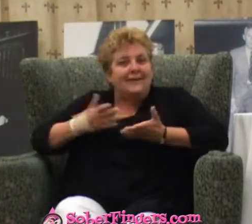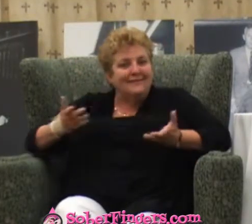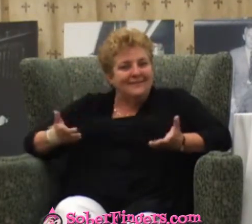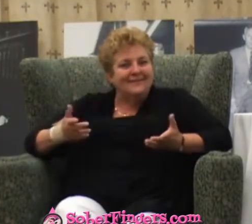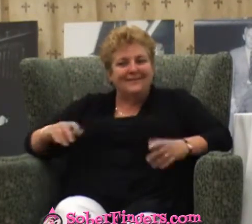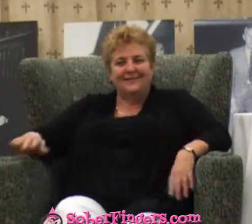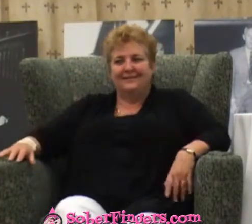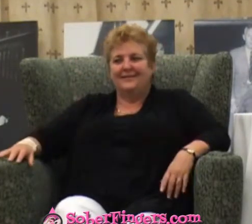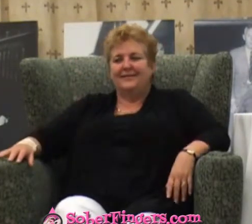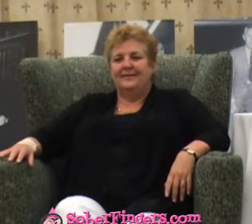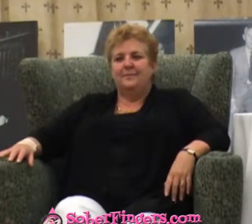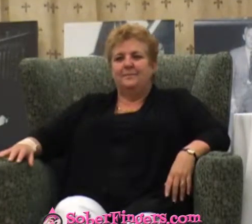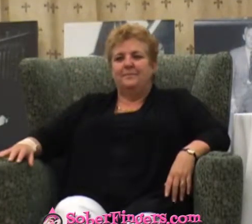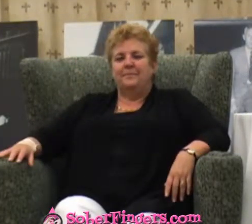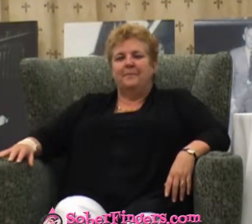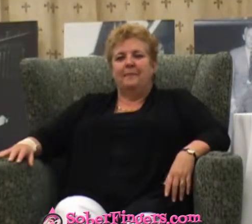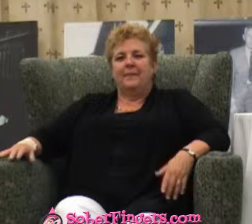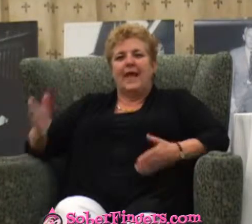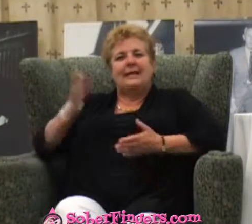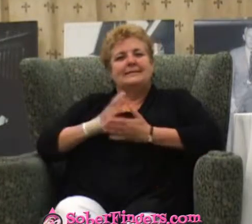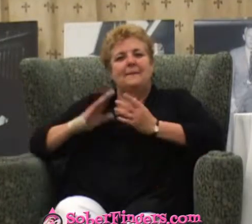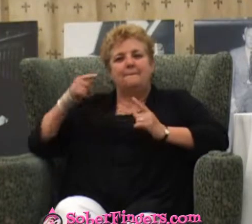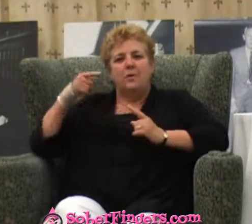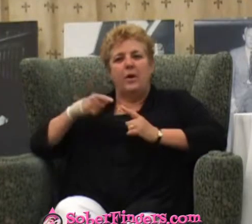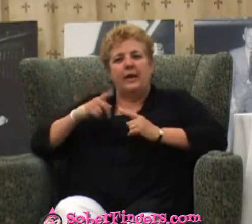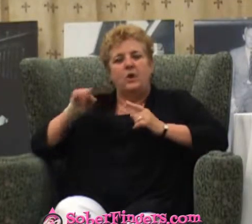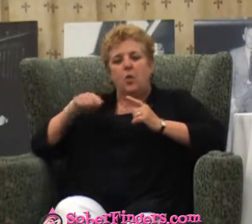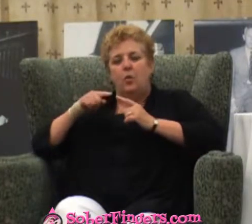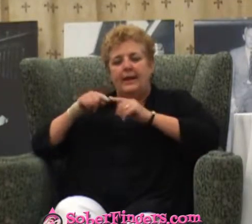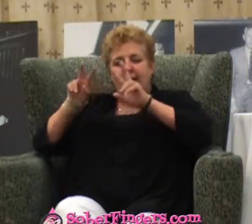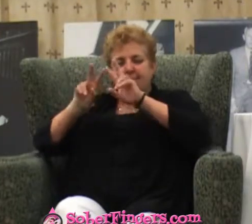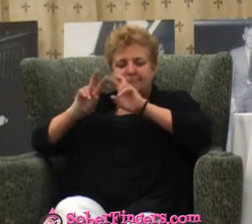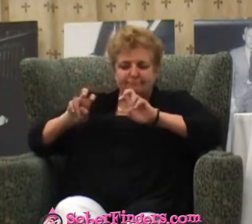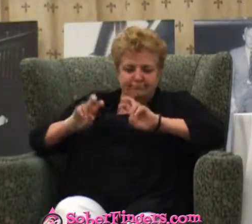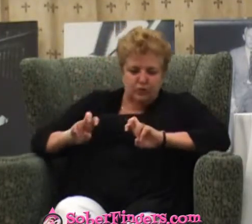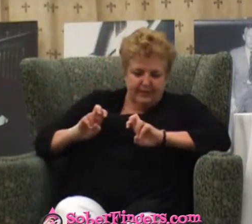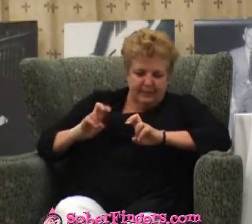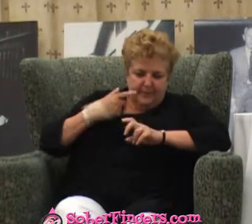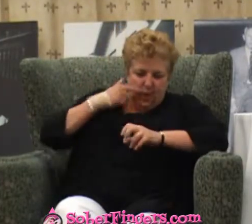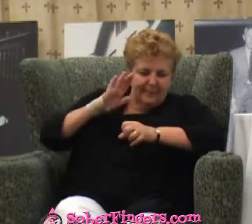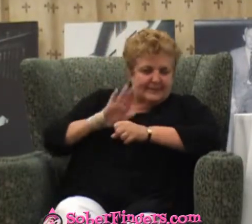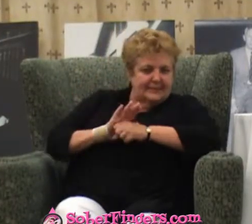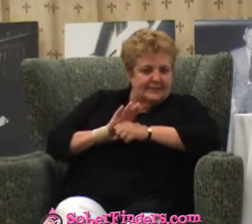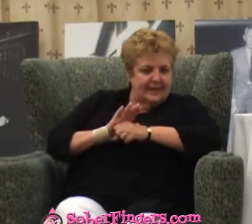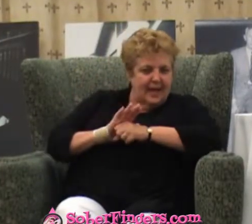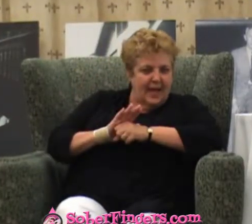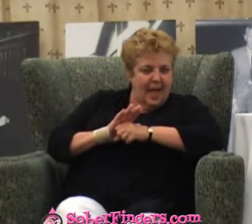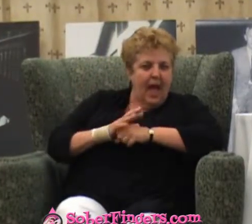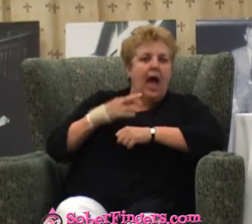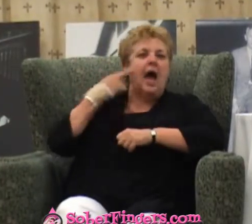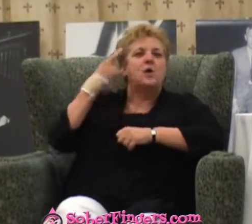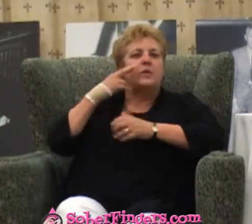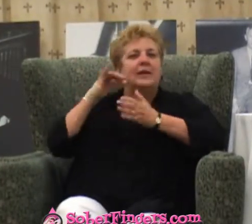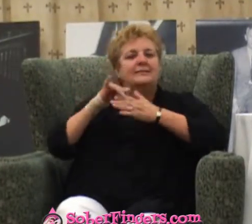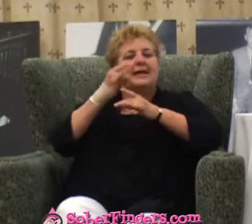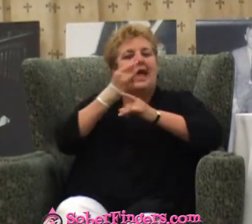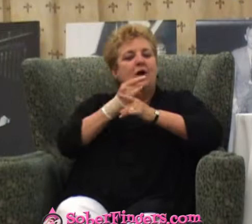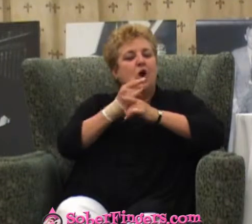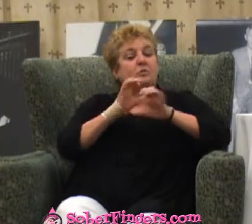At some point, looking at the promises, what I did is I suddenly realized that alcohol had done for me what I could not do for myself. And what the promises